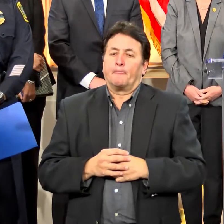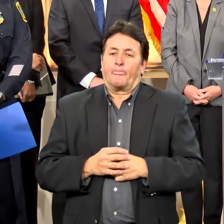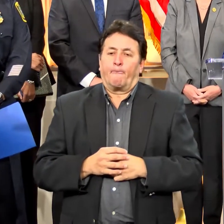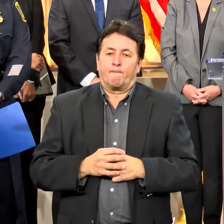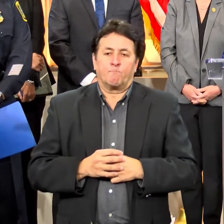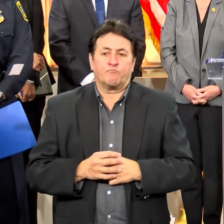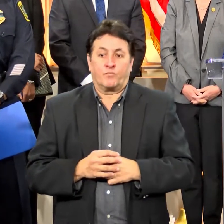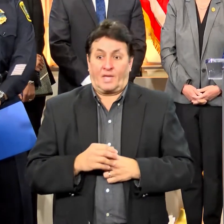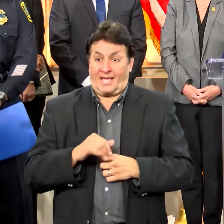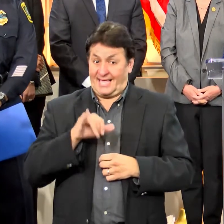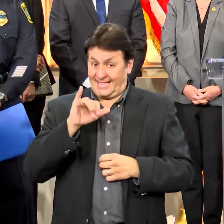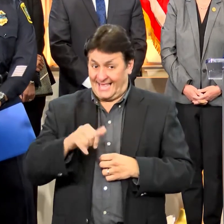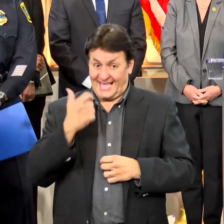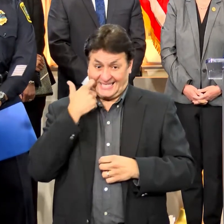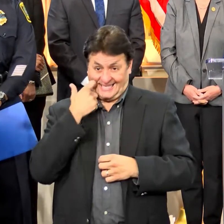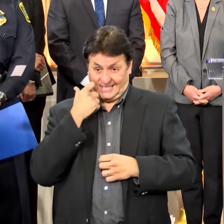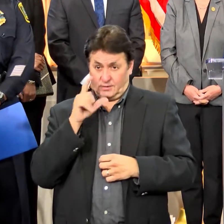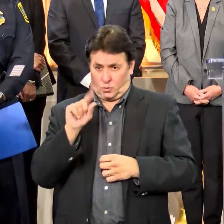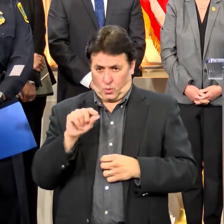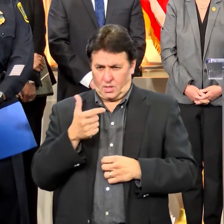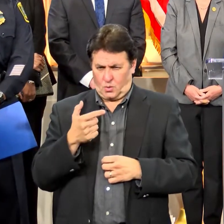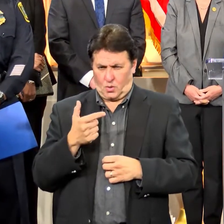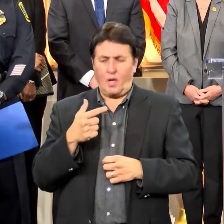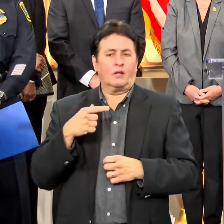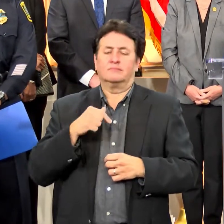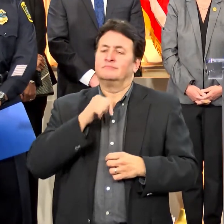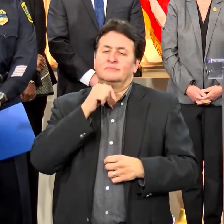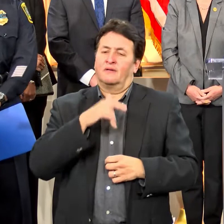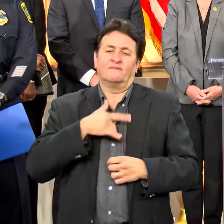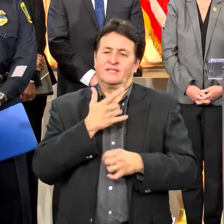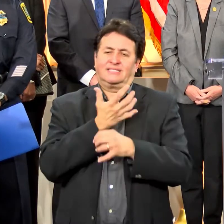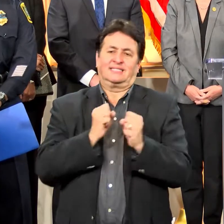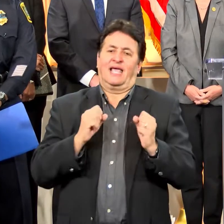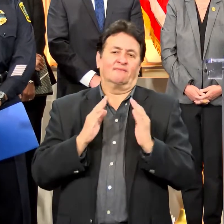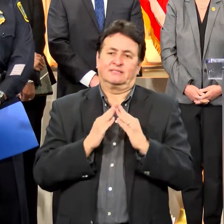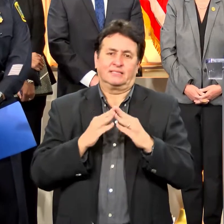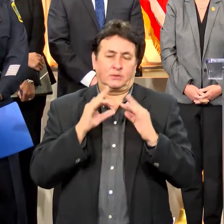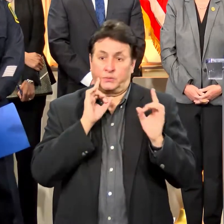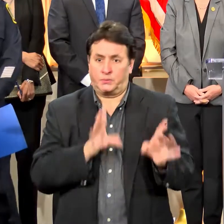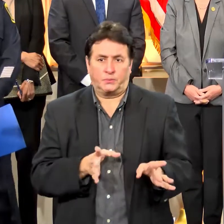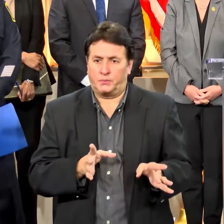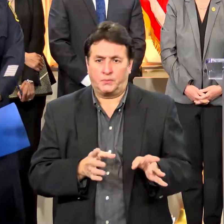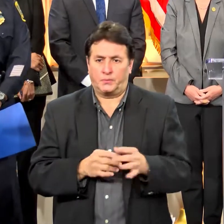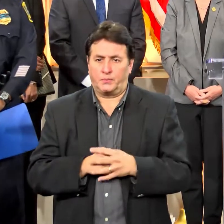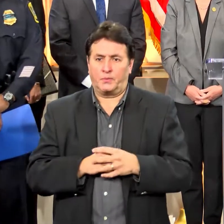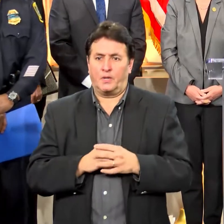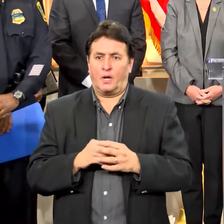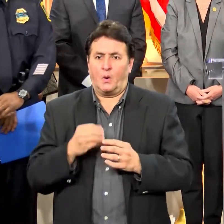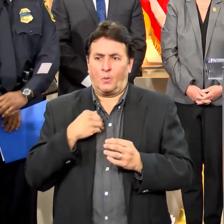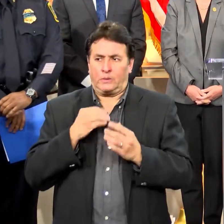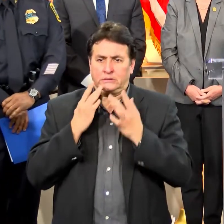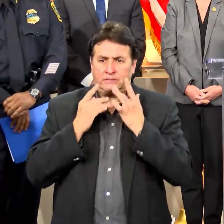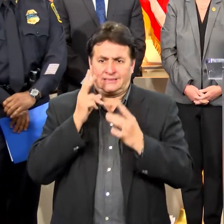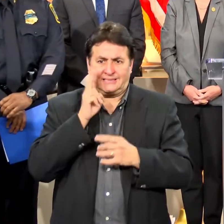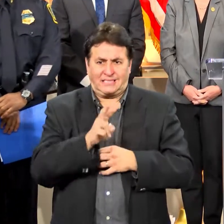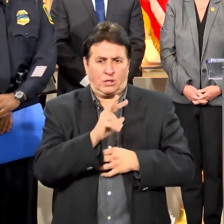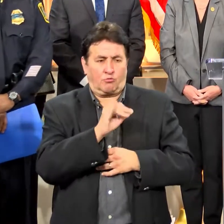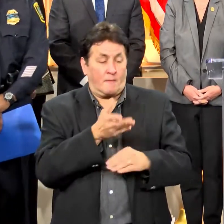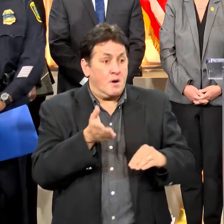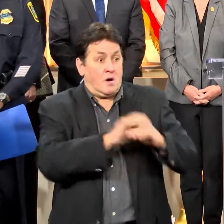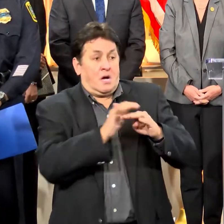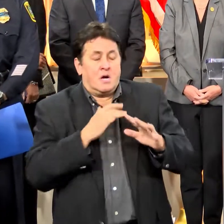safe. And at times, we have felt like a city under siege because of a violent crime wave that is sweeping across the